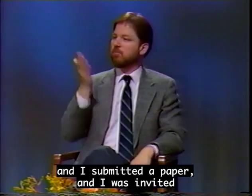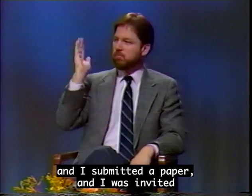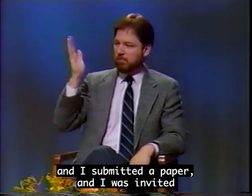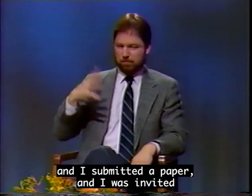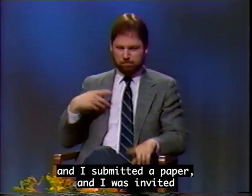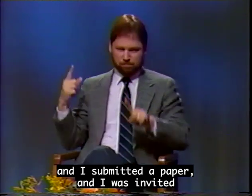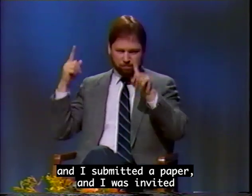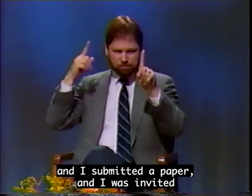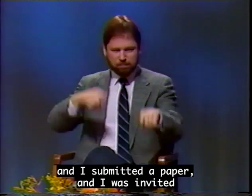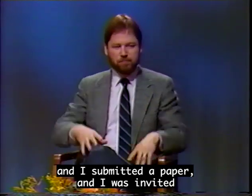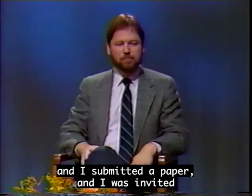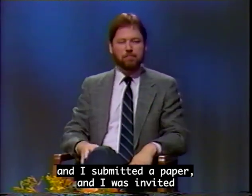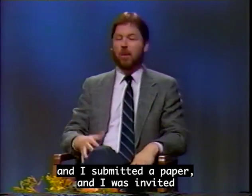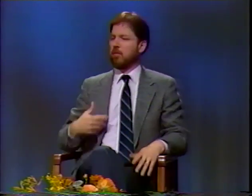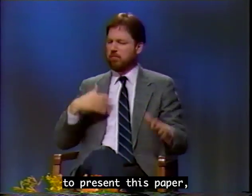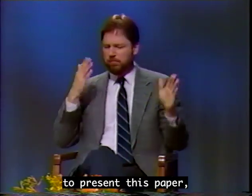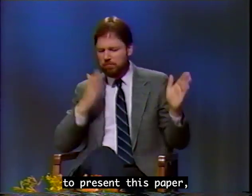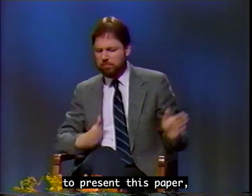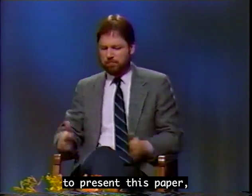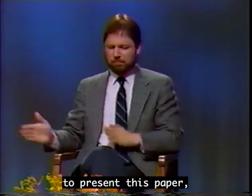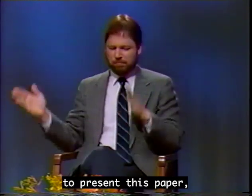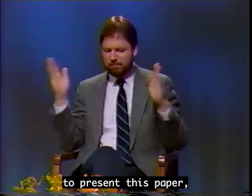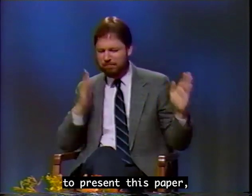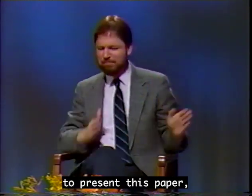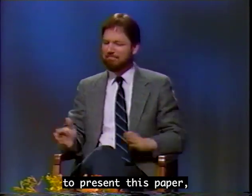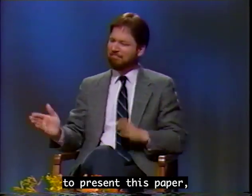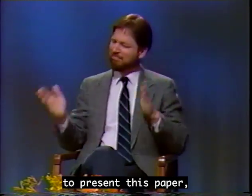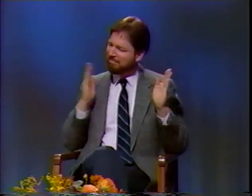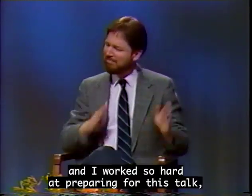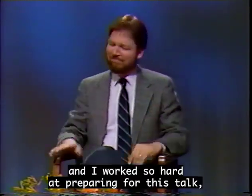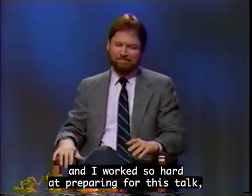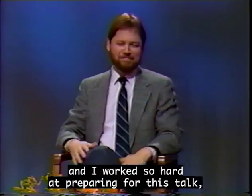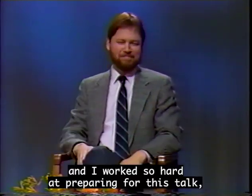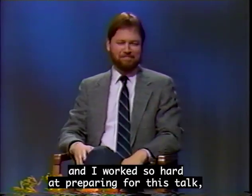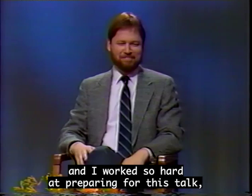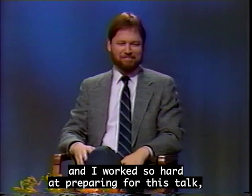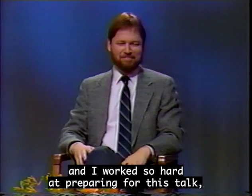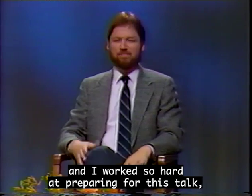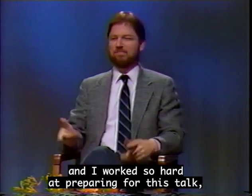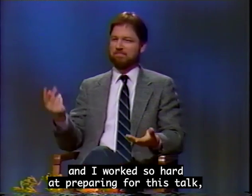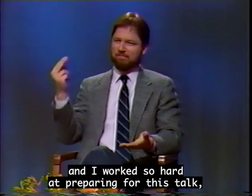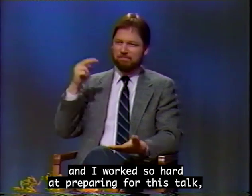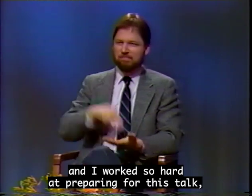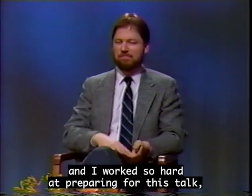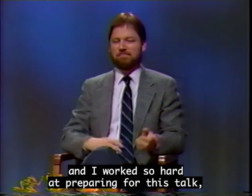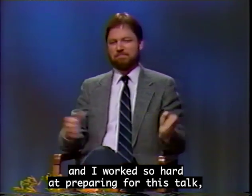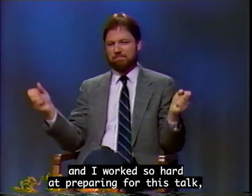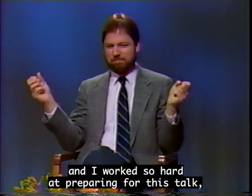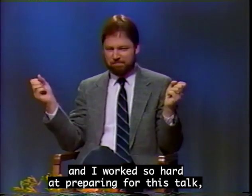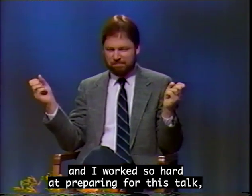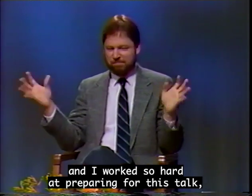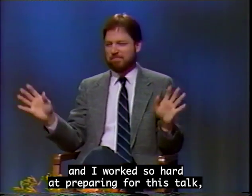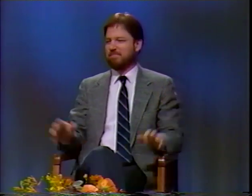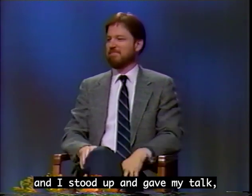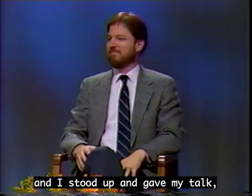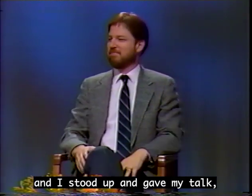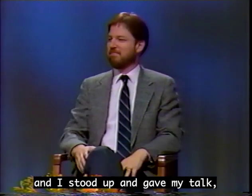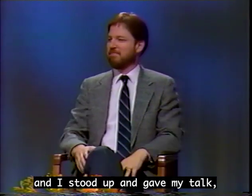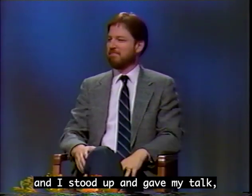a paper, and I was invited to present this paper, and I worked so hard at preparing for this talk, and I stood up